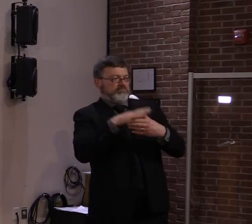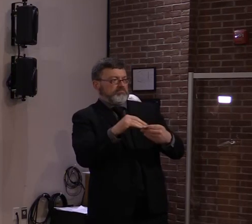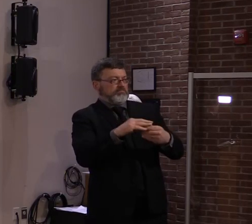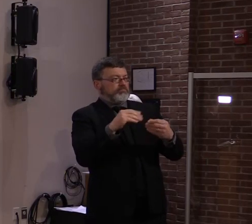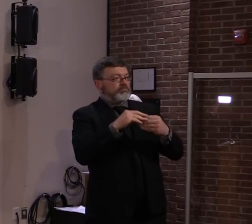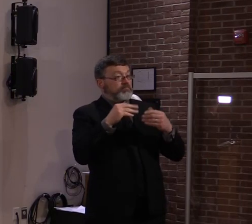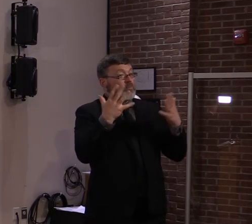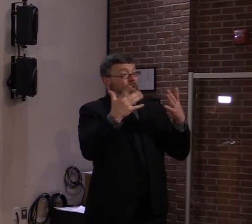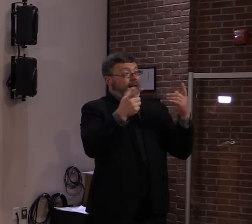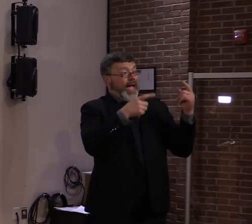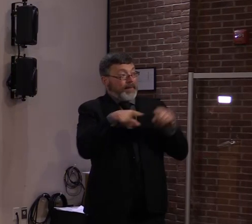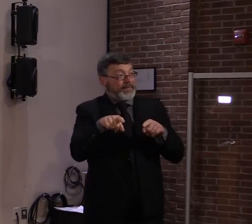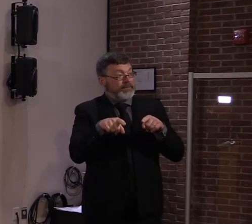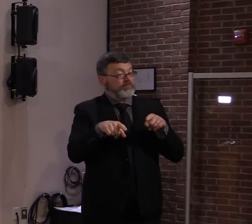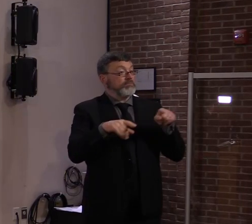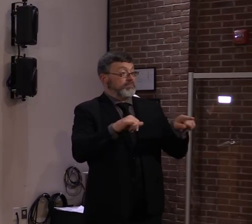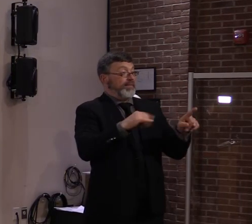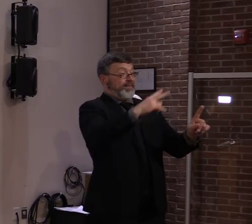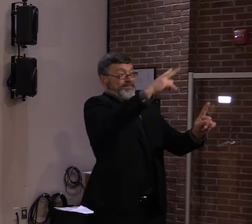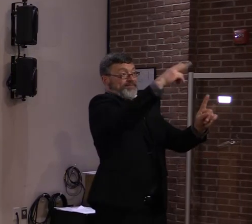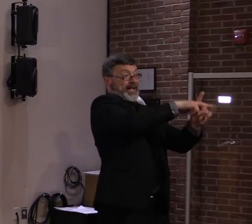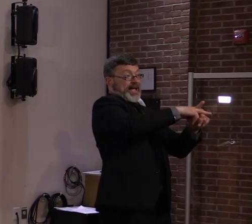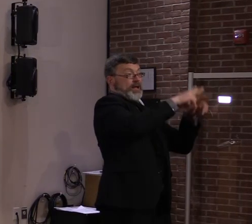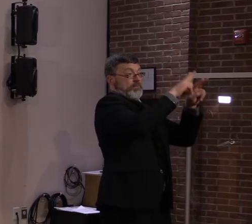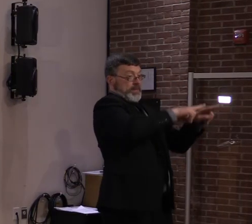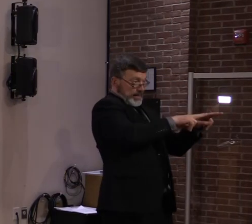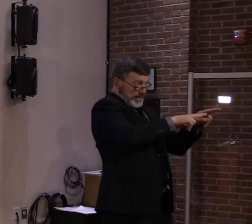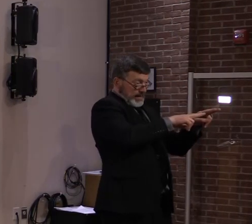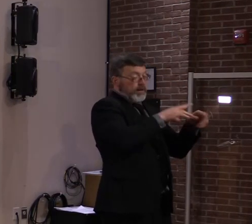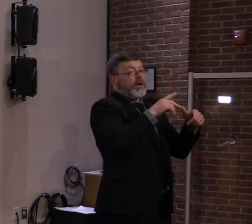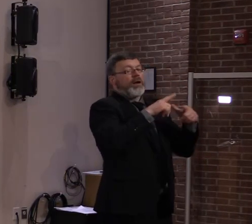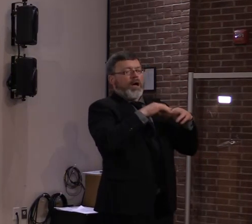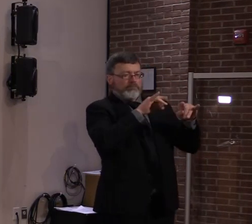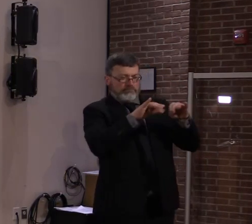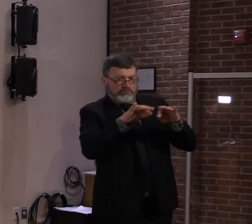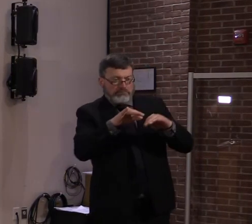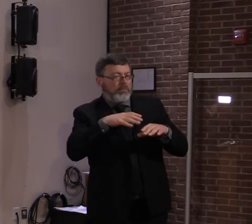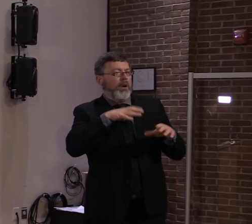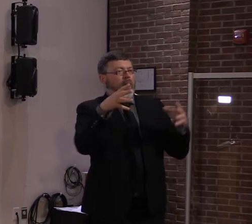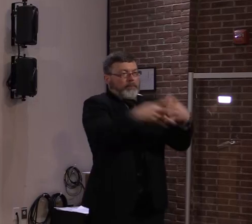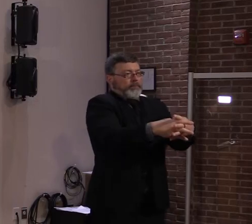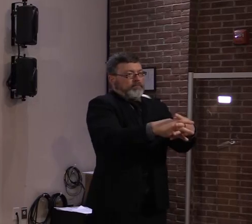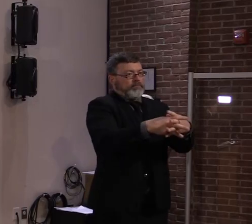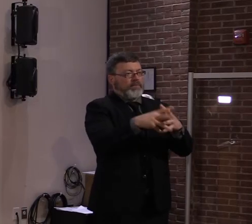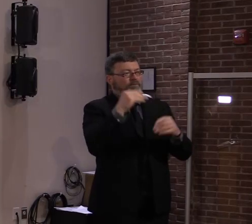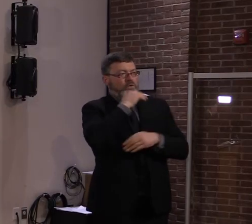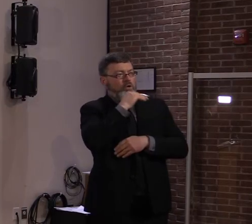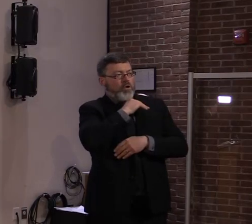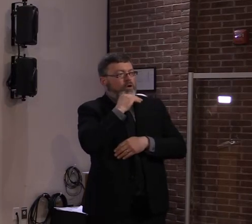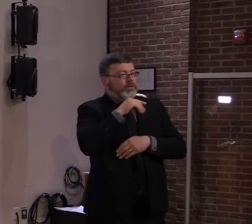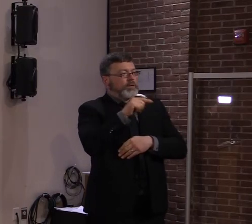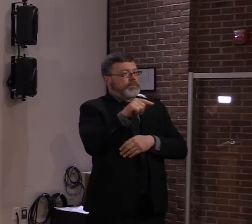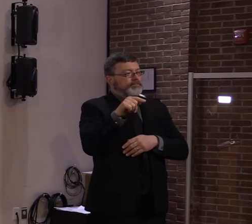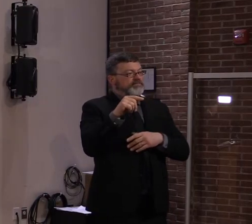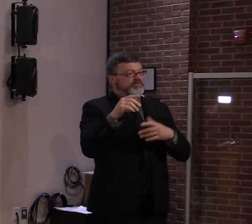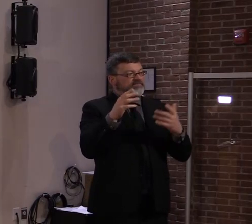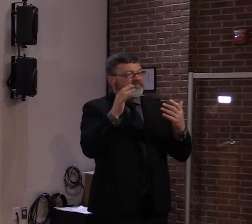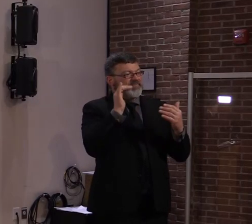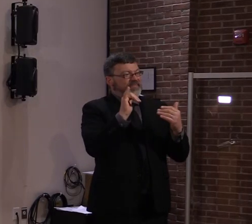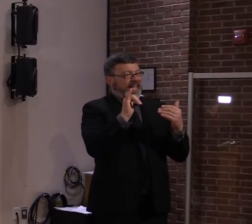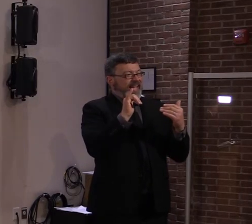the fraud report was submitted, it probably had already gone through some form of processing step